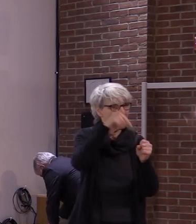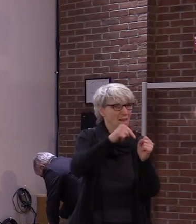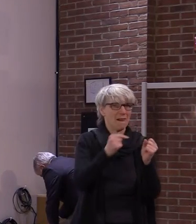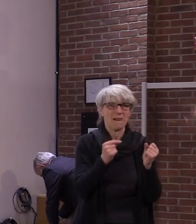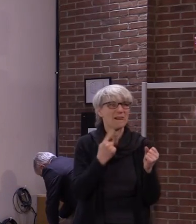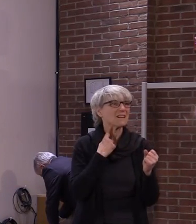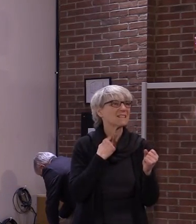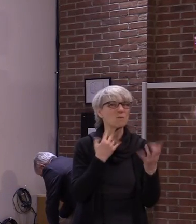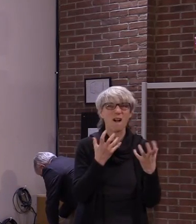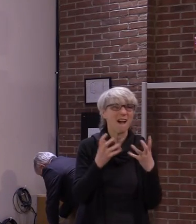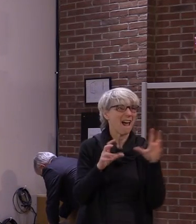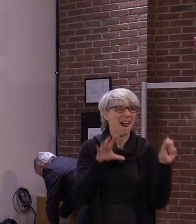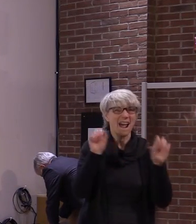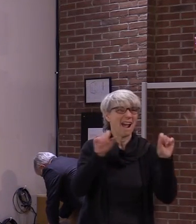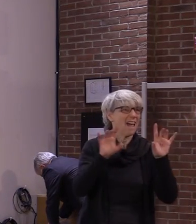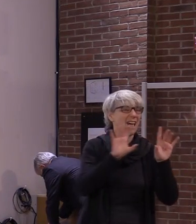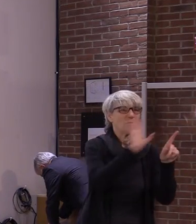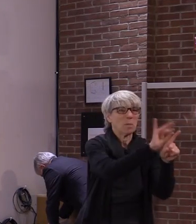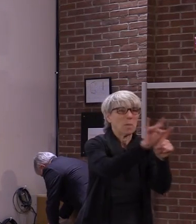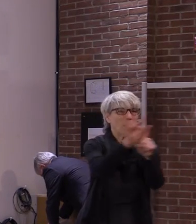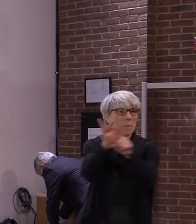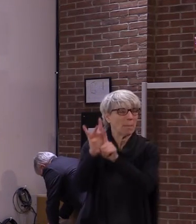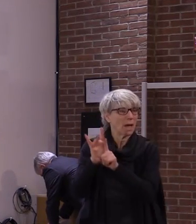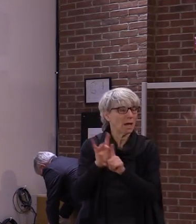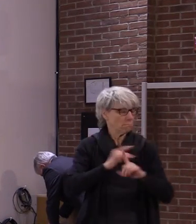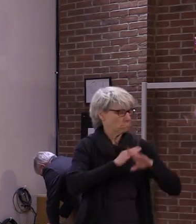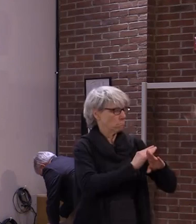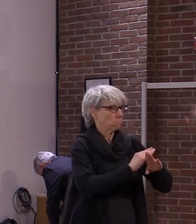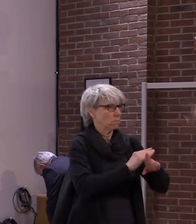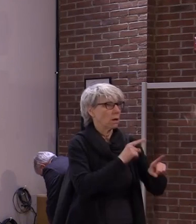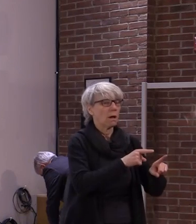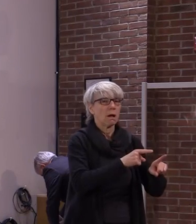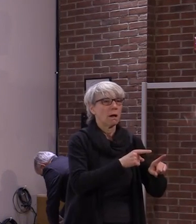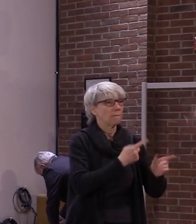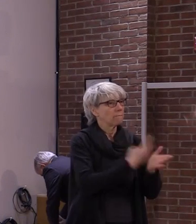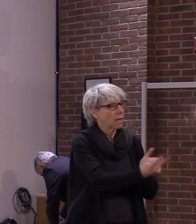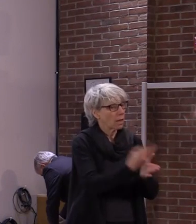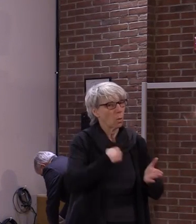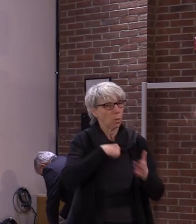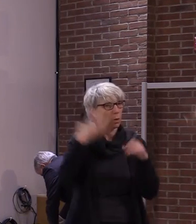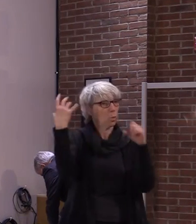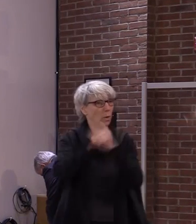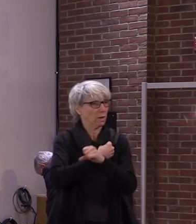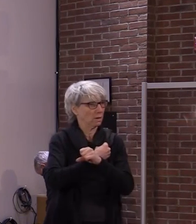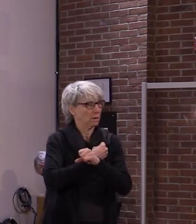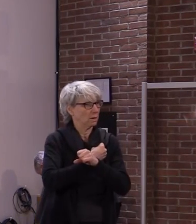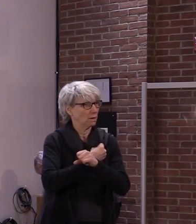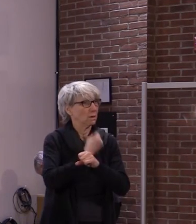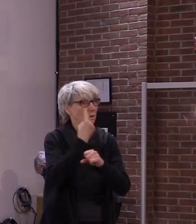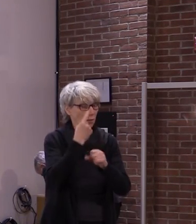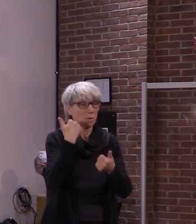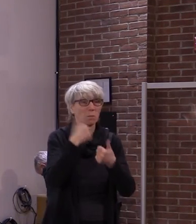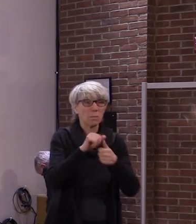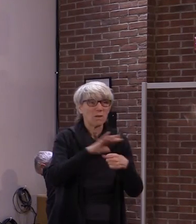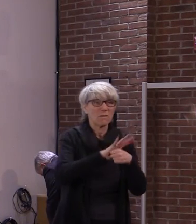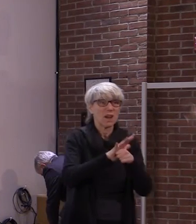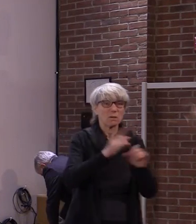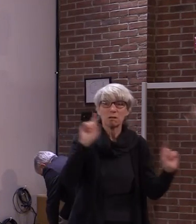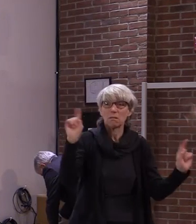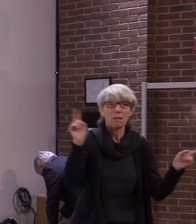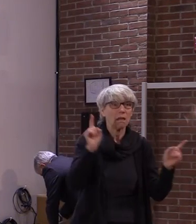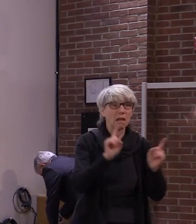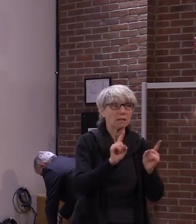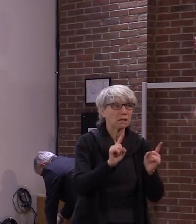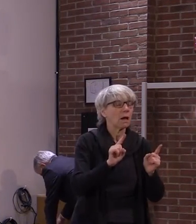infect and make ill. And importantly, the less virus that's circulating, the fewer chances exist for it